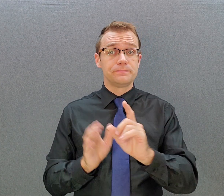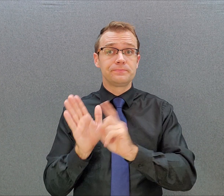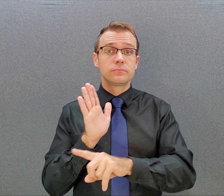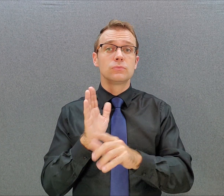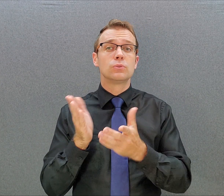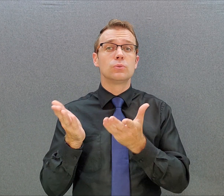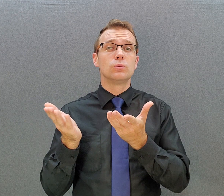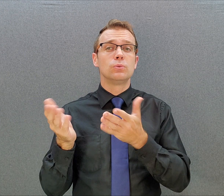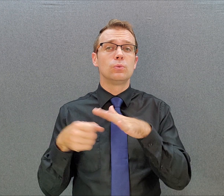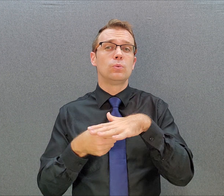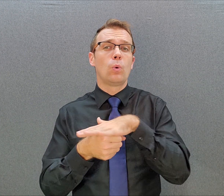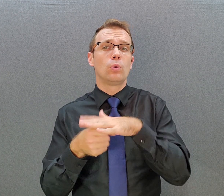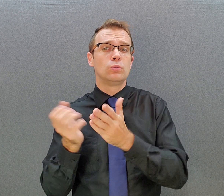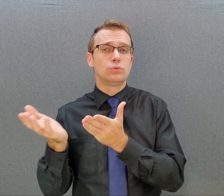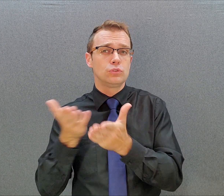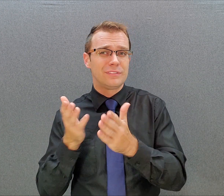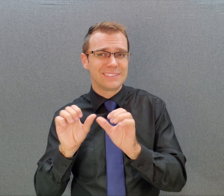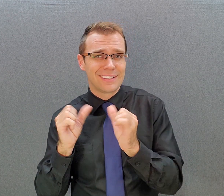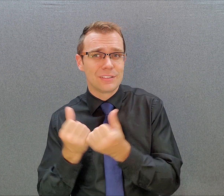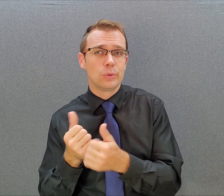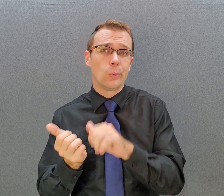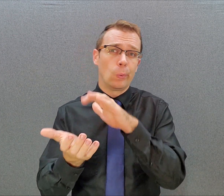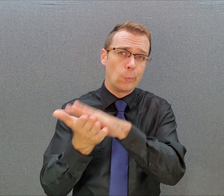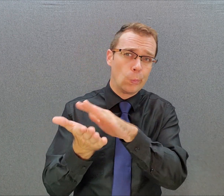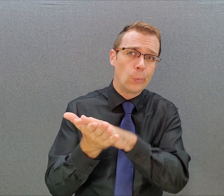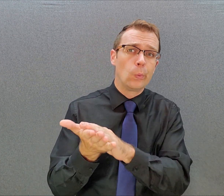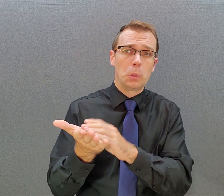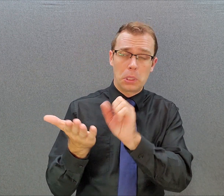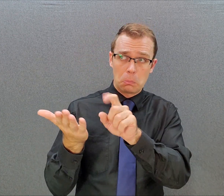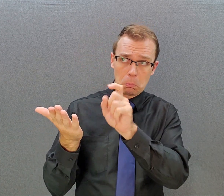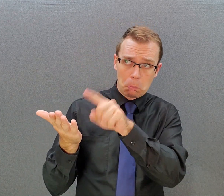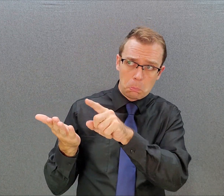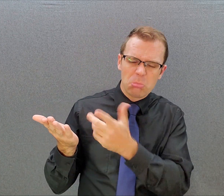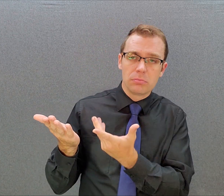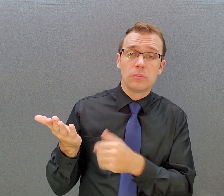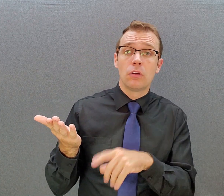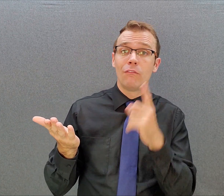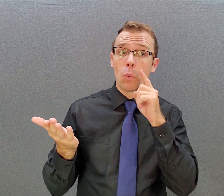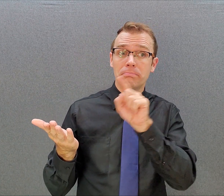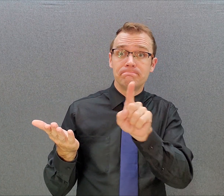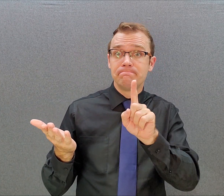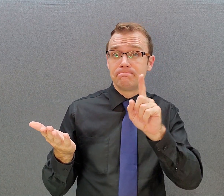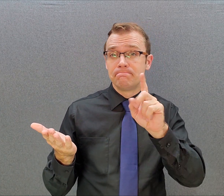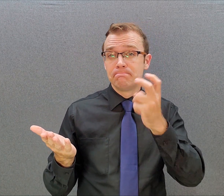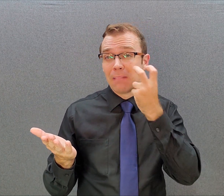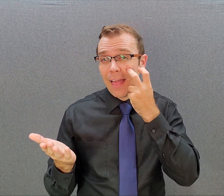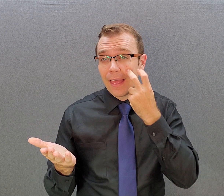local service agency and/or school for people who are blind or visually